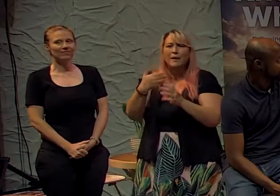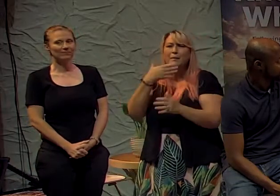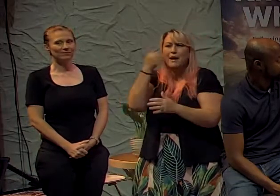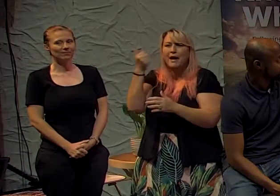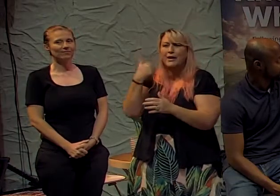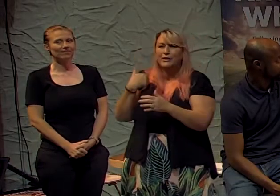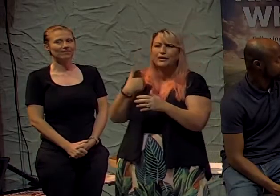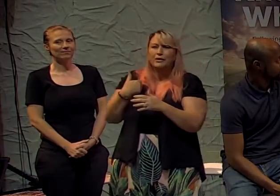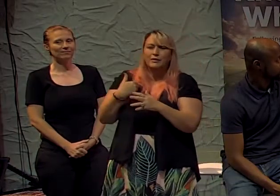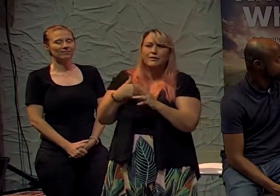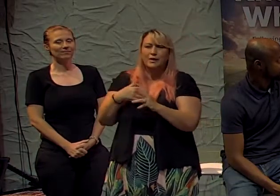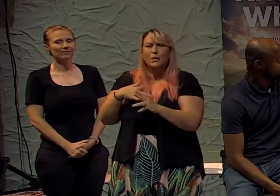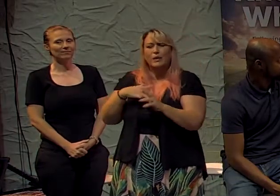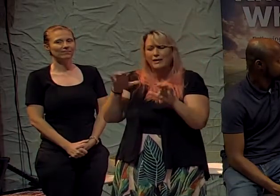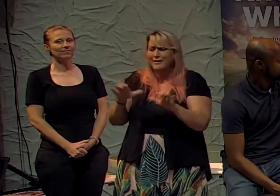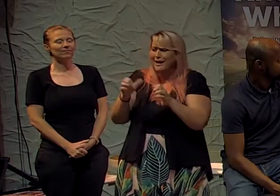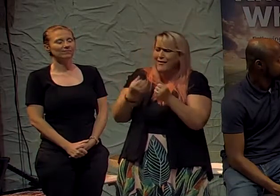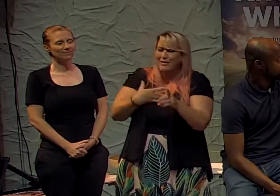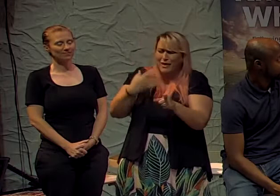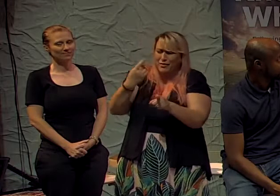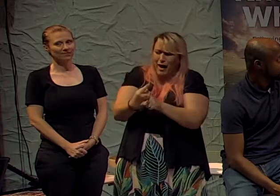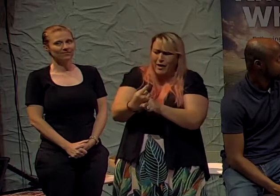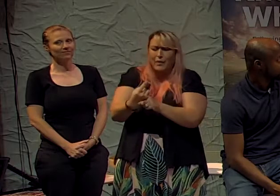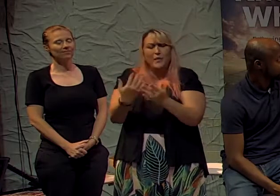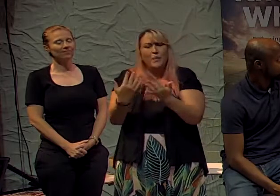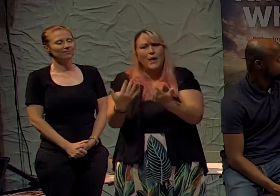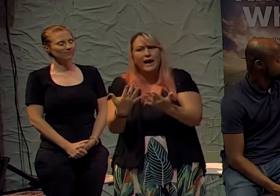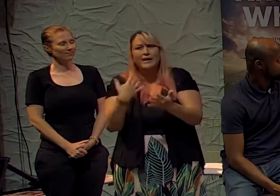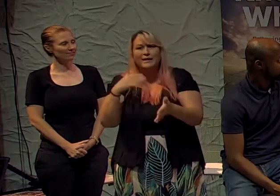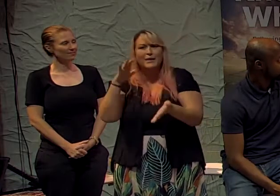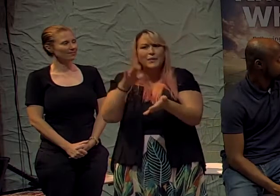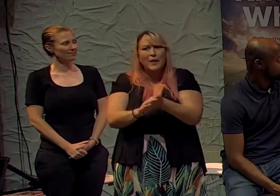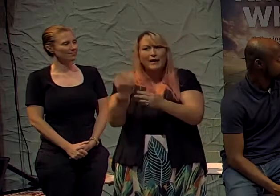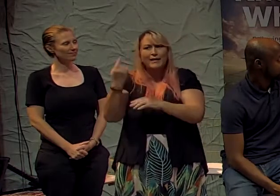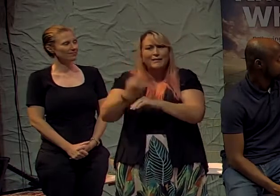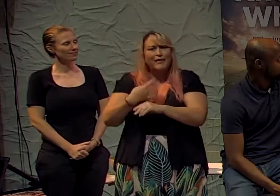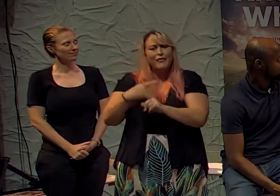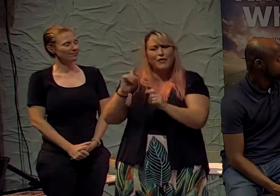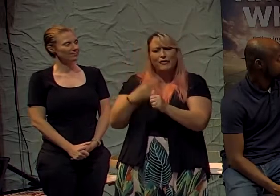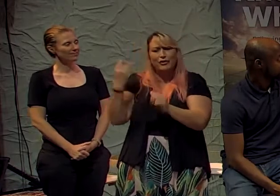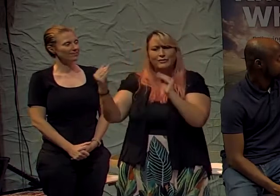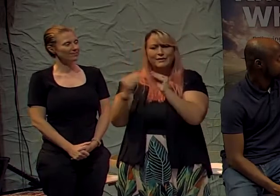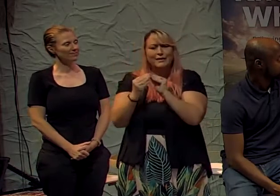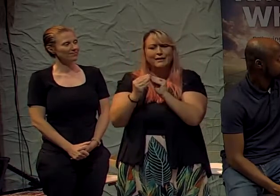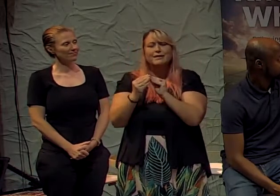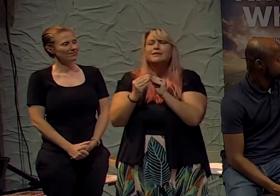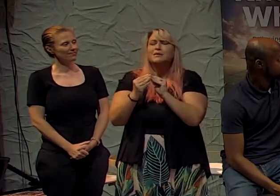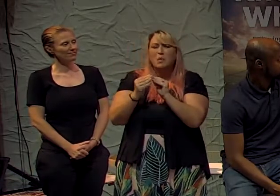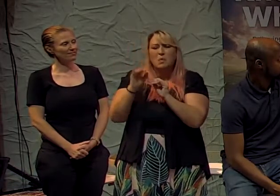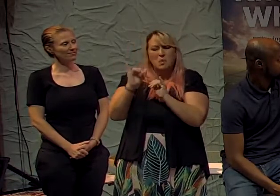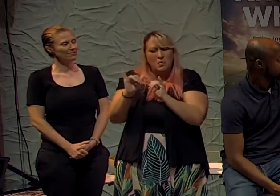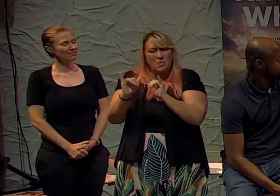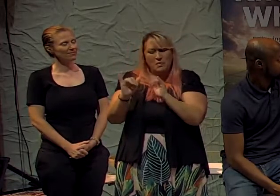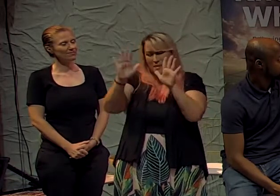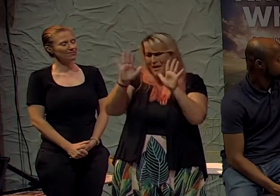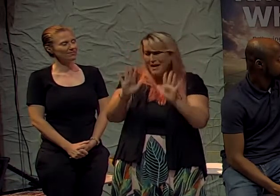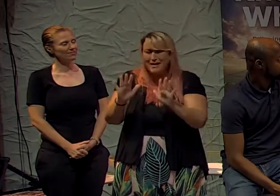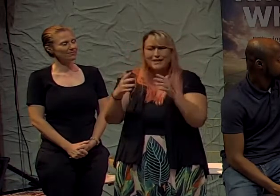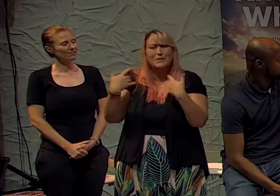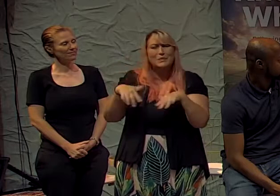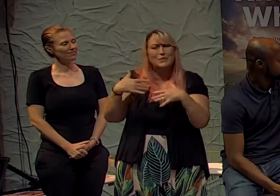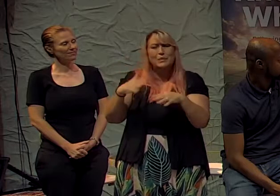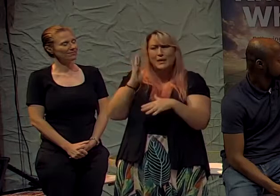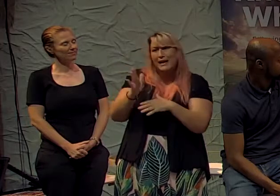we did things the right way. Like, we waited till our wedding day for our first kiss, and we're like, this is gonna be amazing.